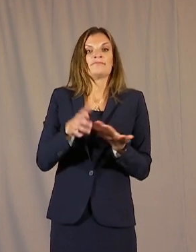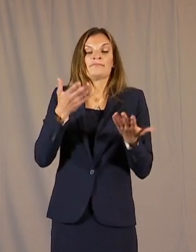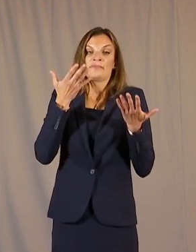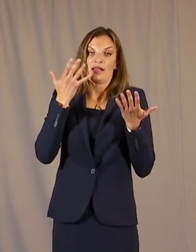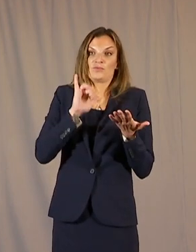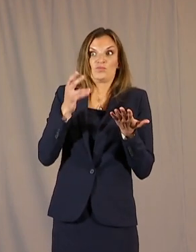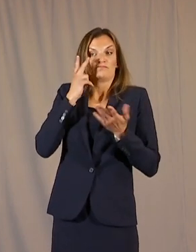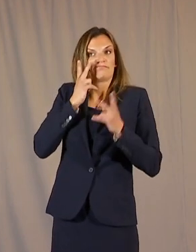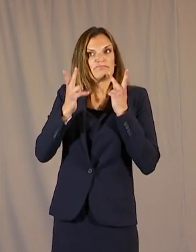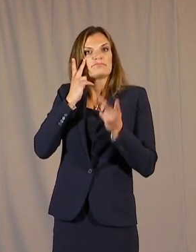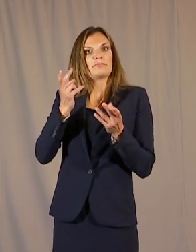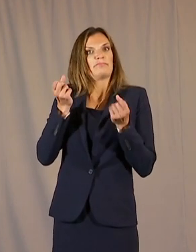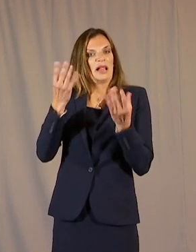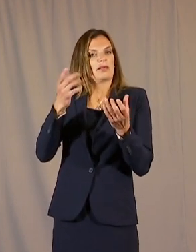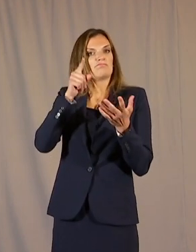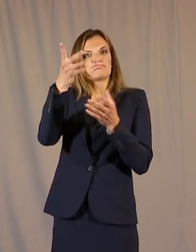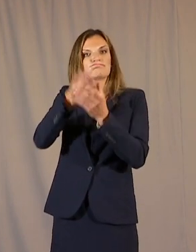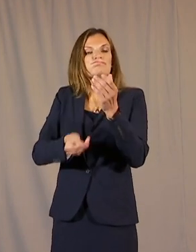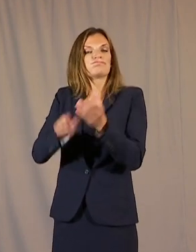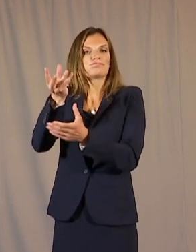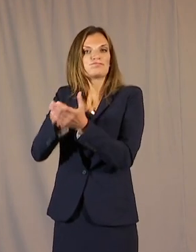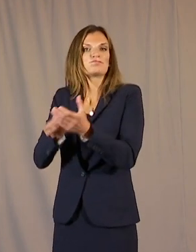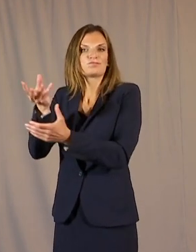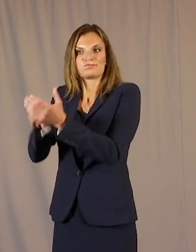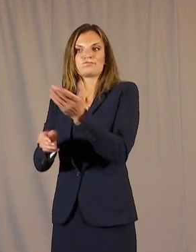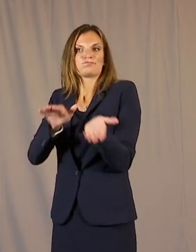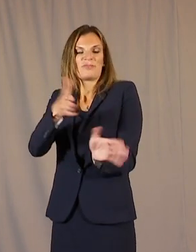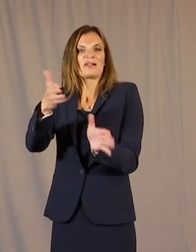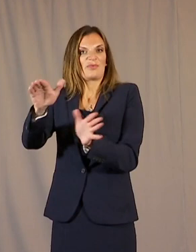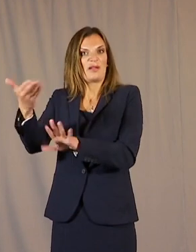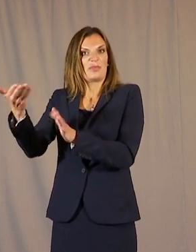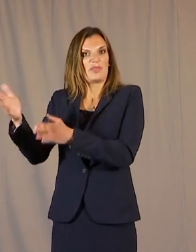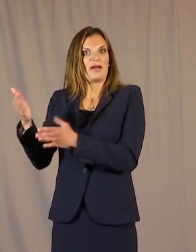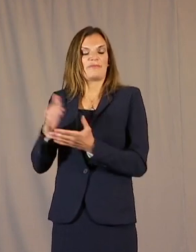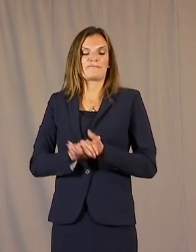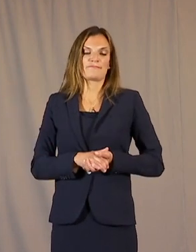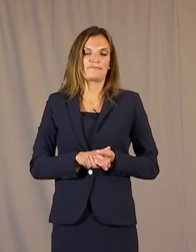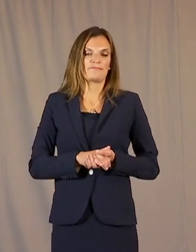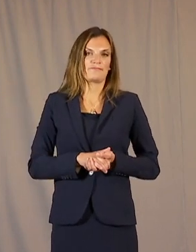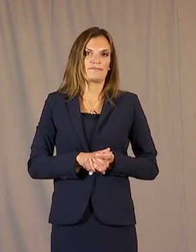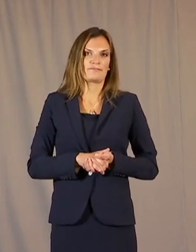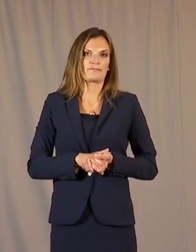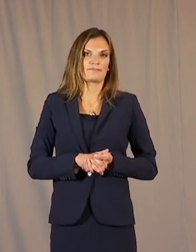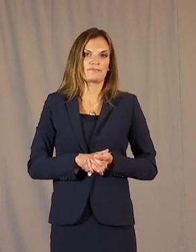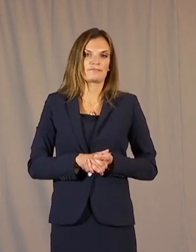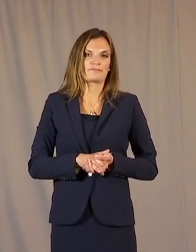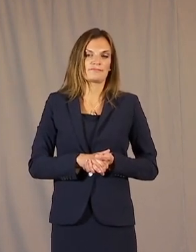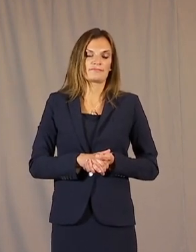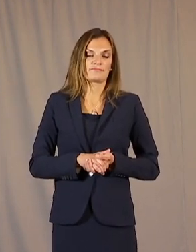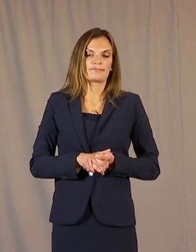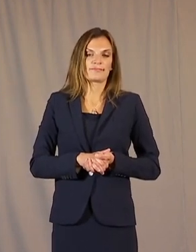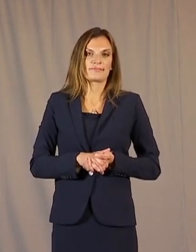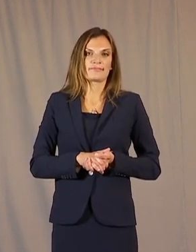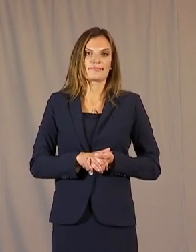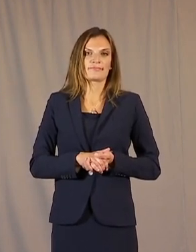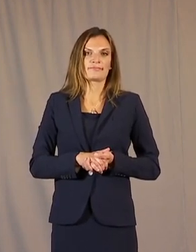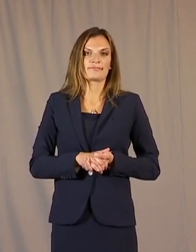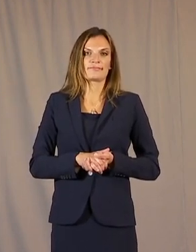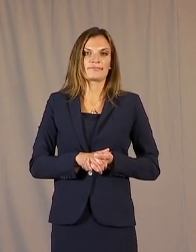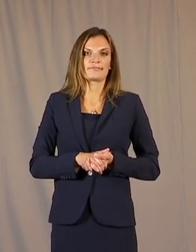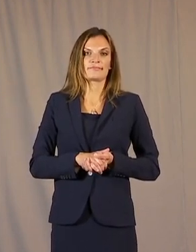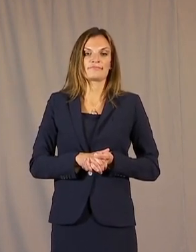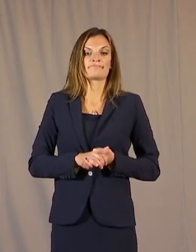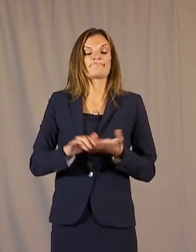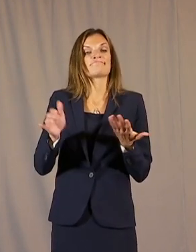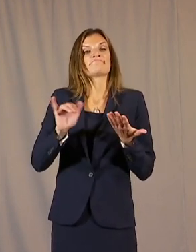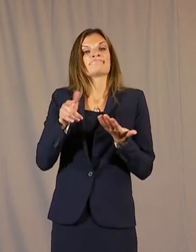effects we had of more deaths. And then, of course, outdated congregate settings